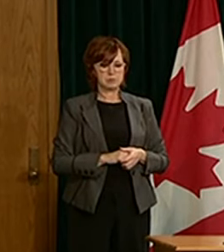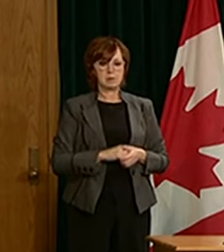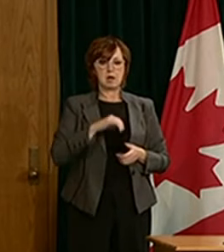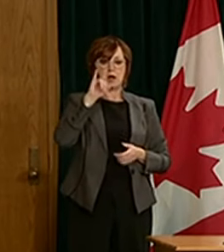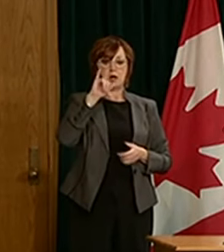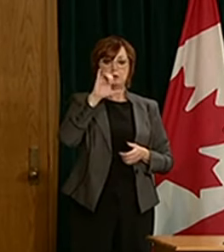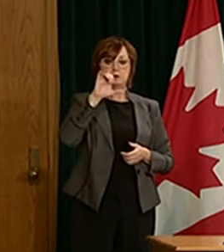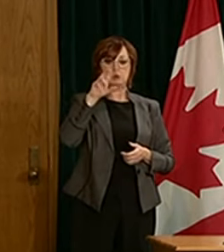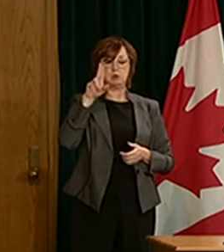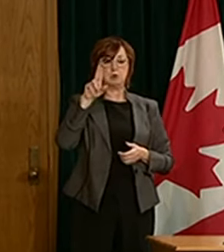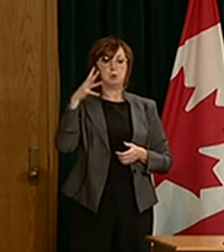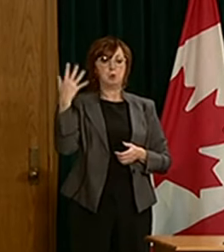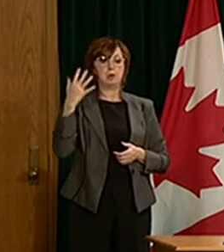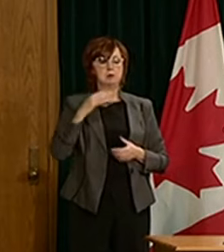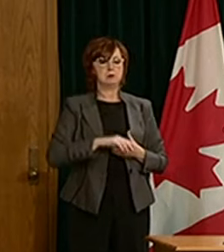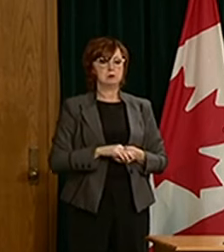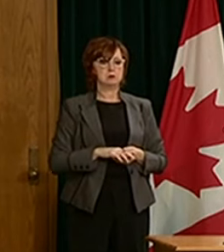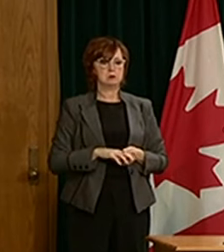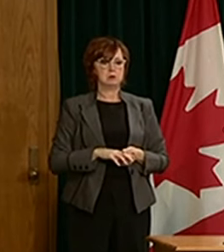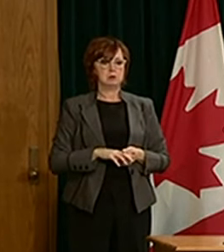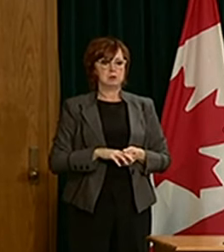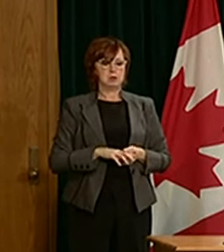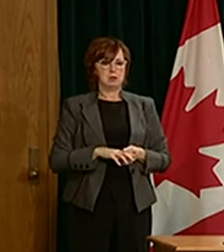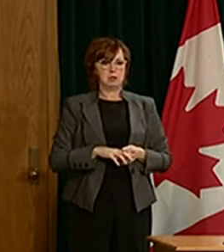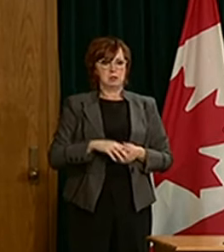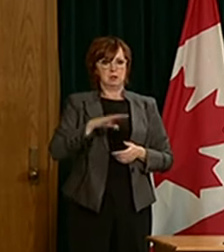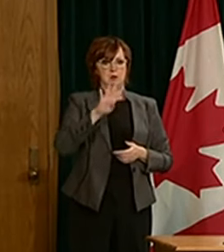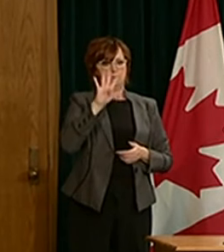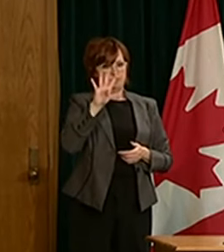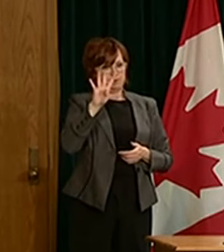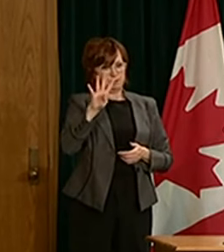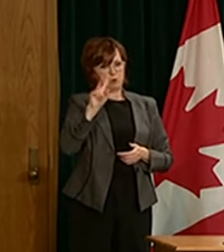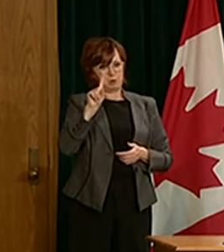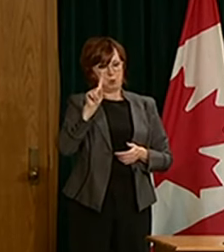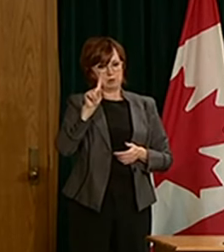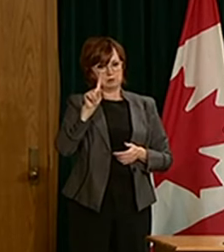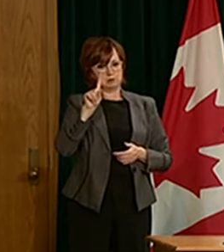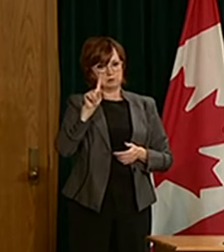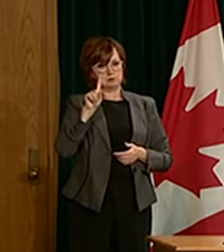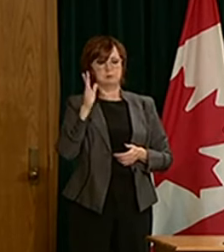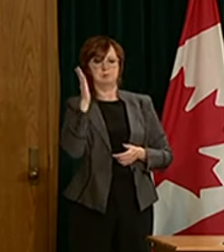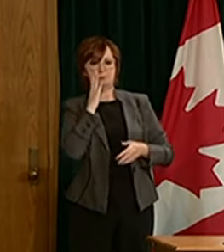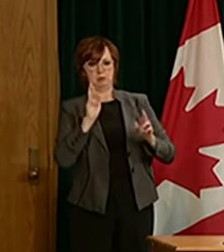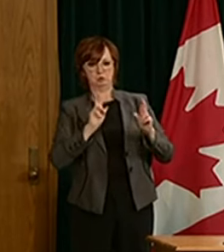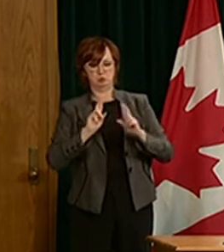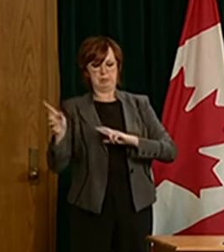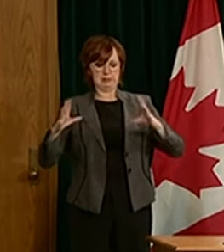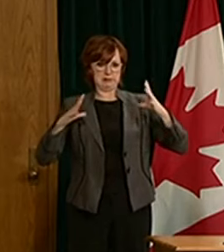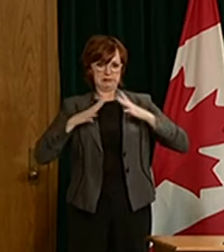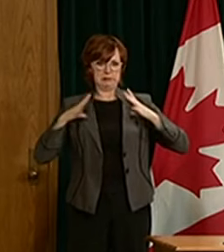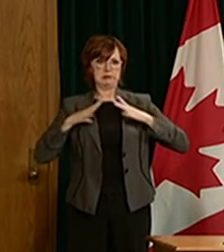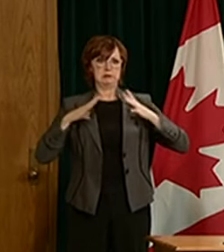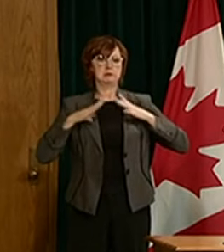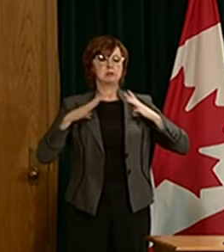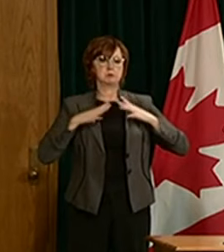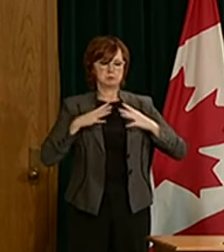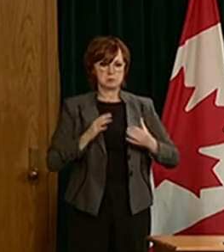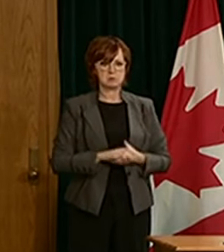current state capacity, we currently have about 41 beds available to meet immediate